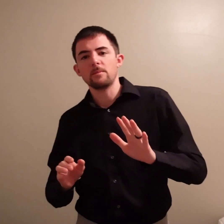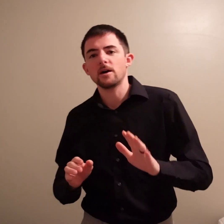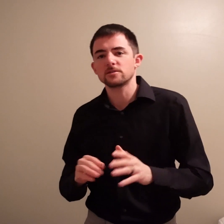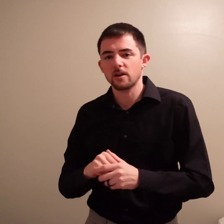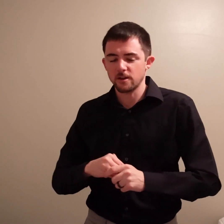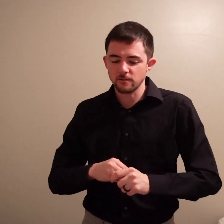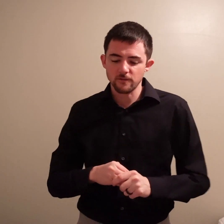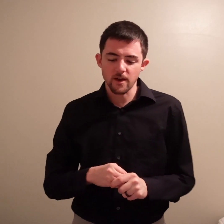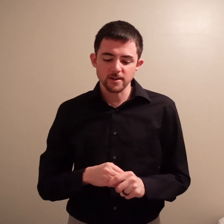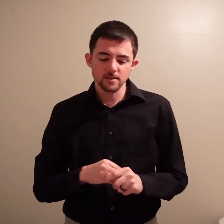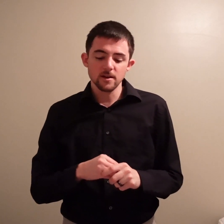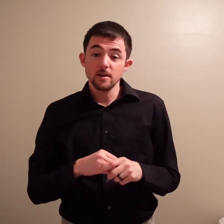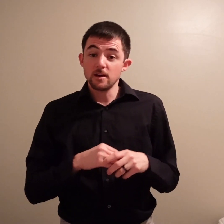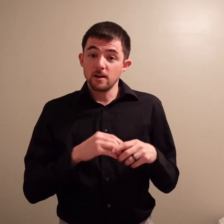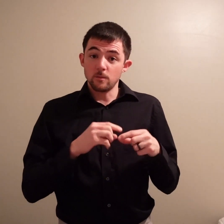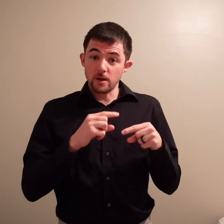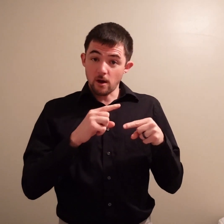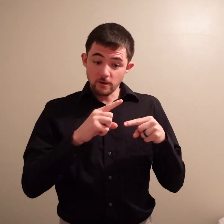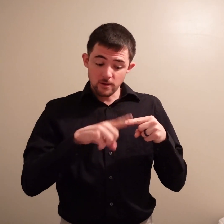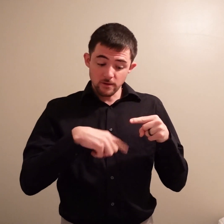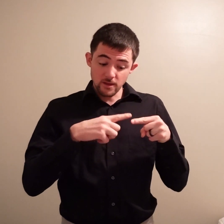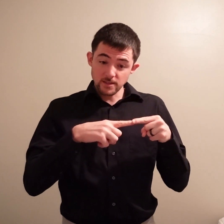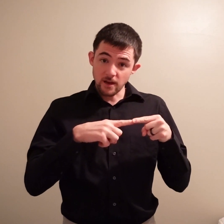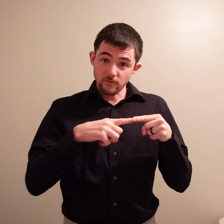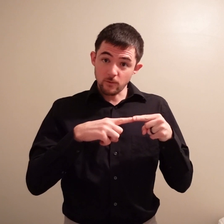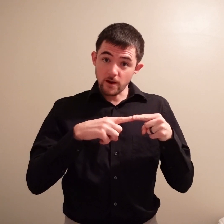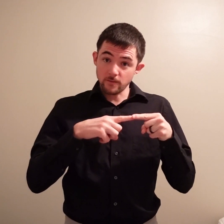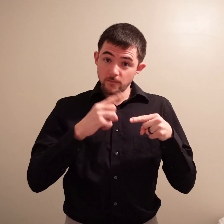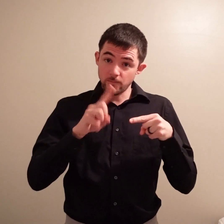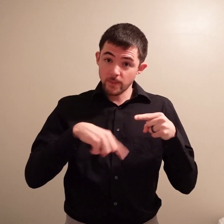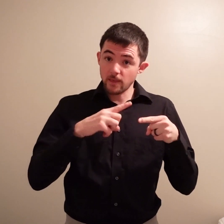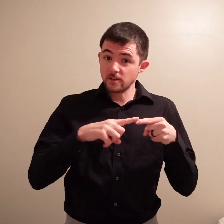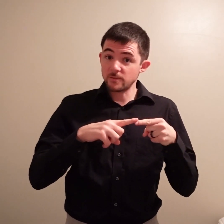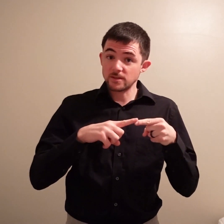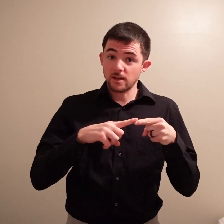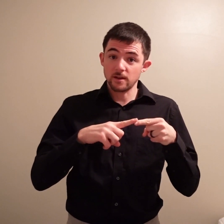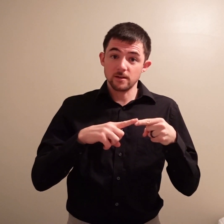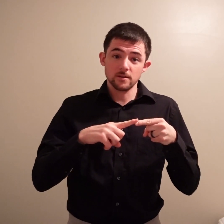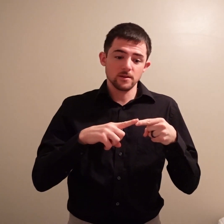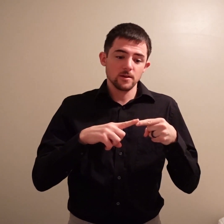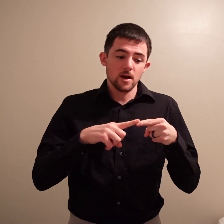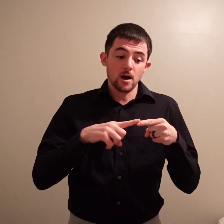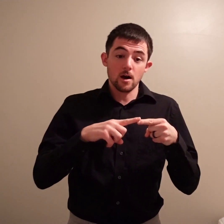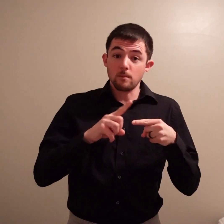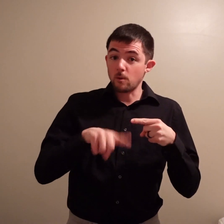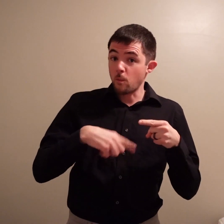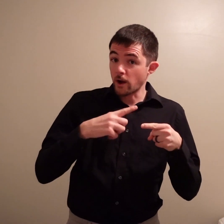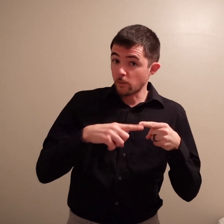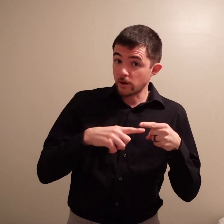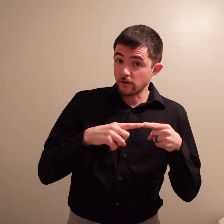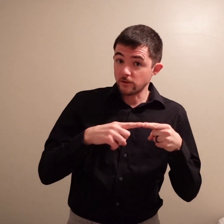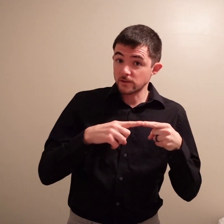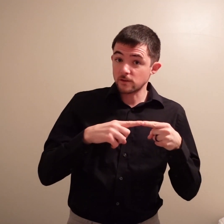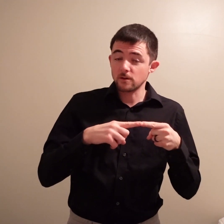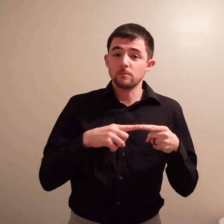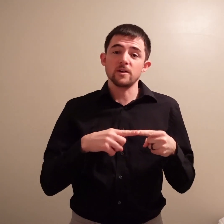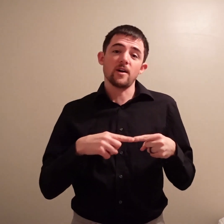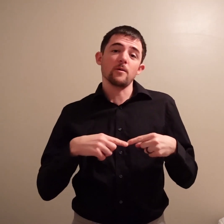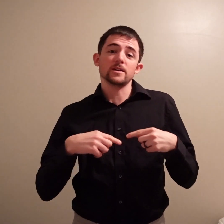pause right here real fast. We already learned this sign for when. This means like, when are we going to the store? But if I want to